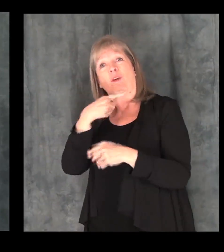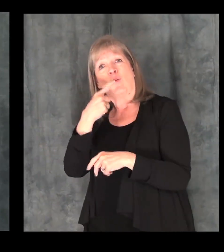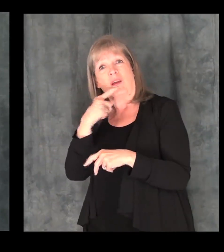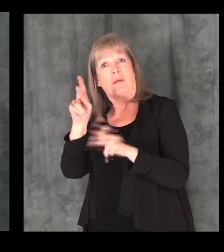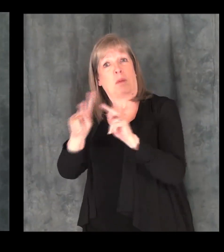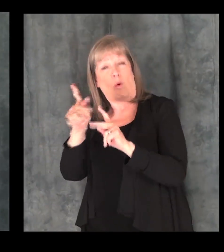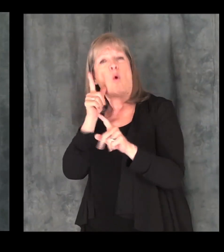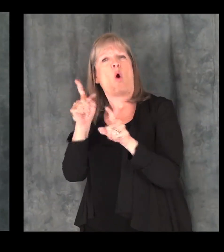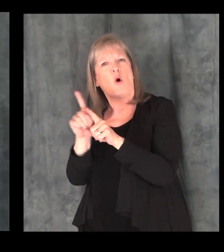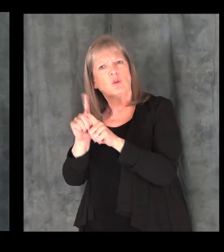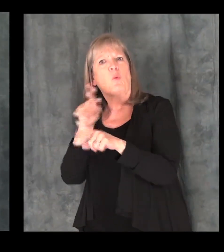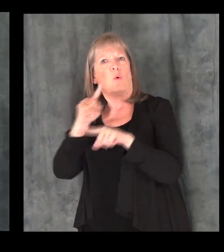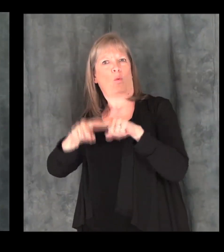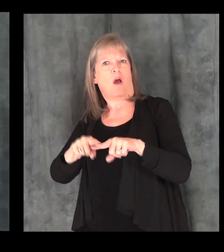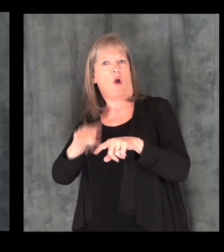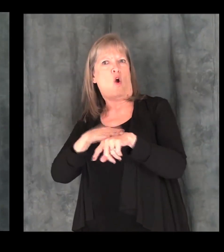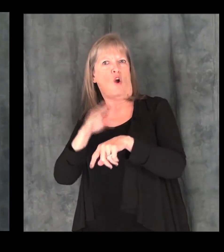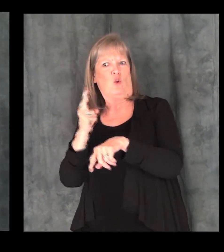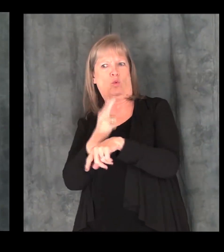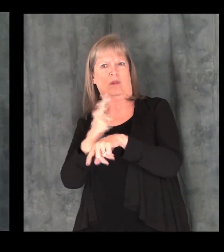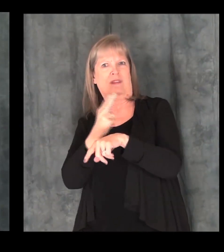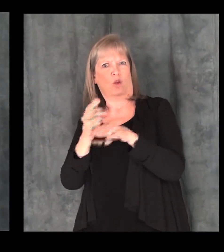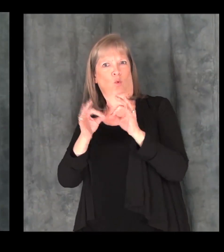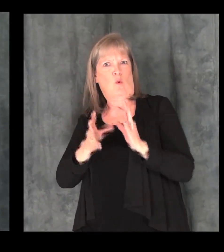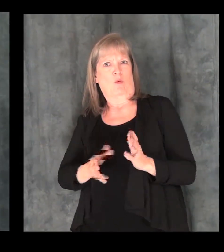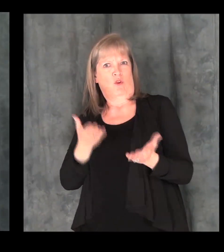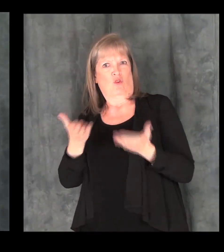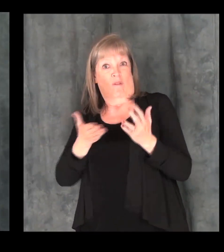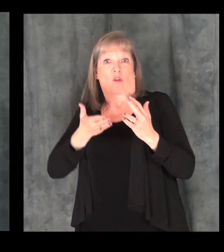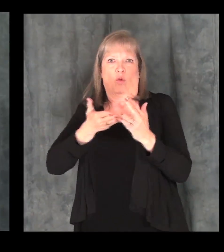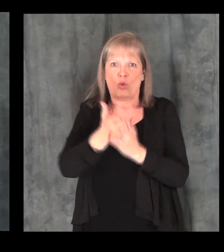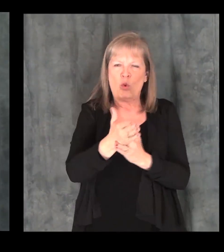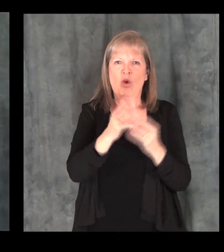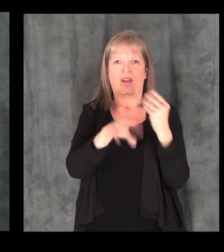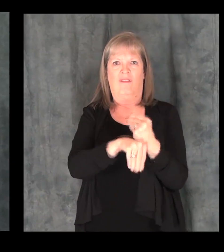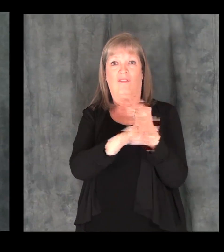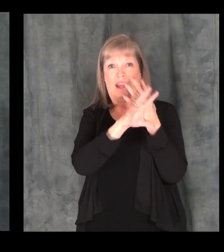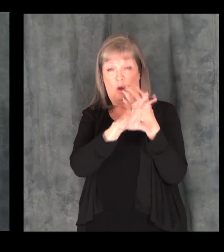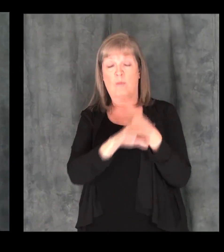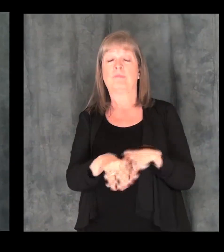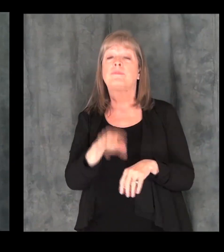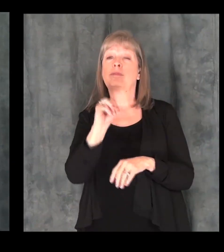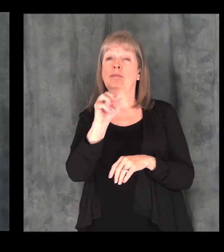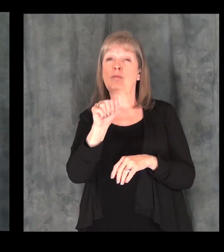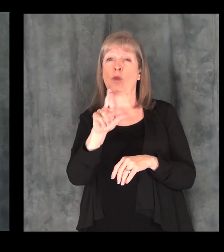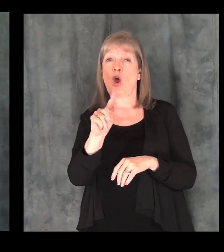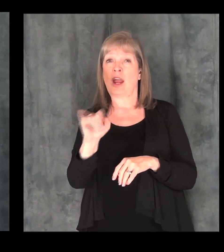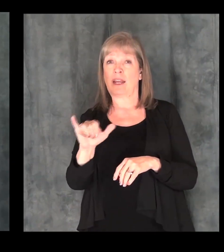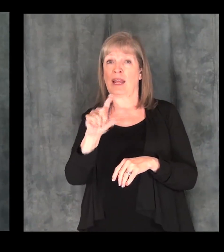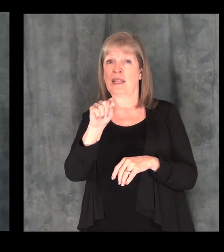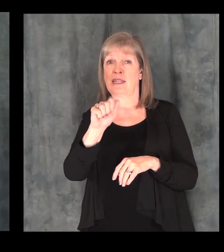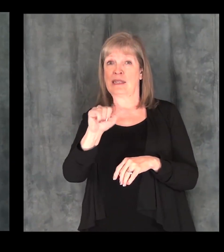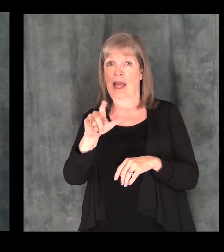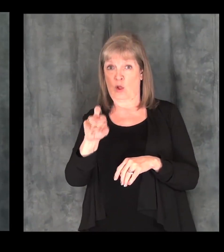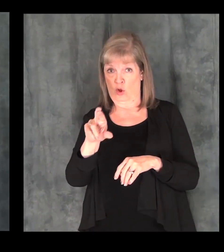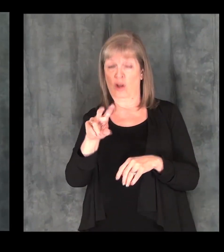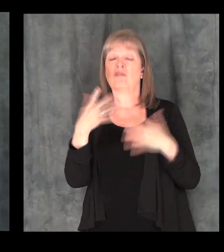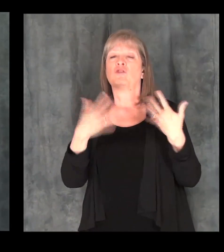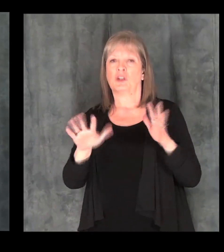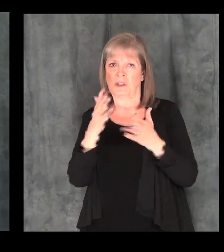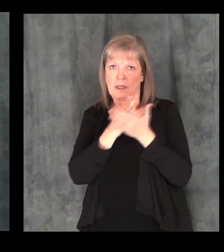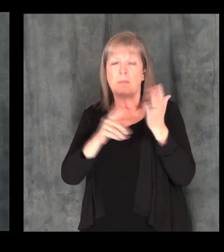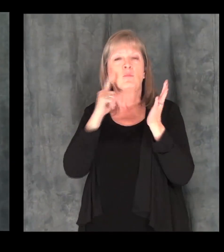on accessing interpreting services through this medium as well. Marty Taylor has done some research, a couple of research studies on